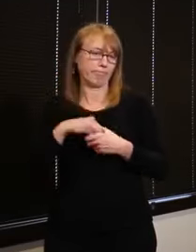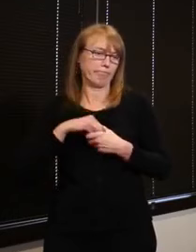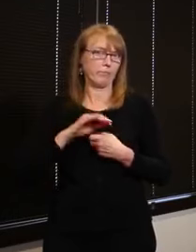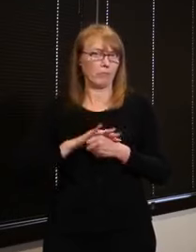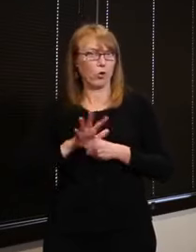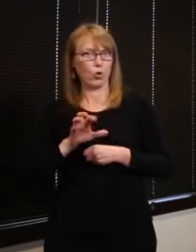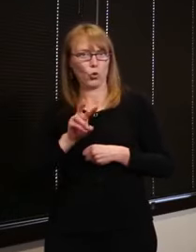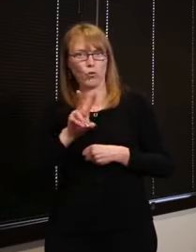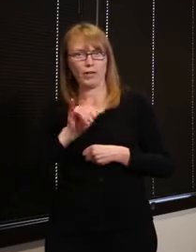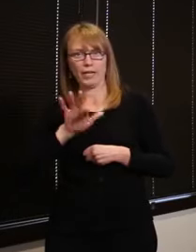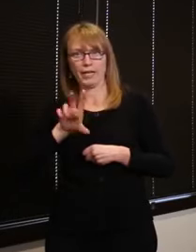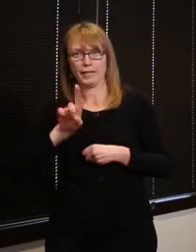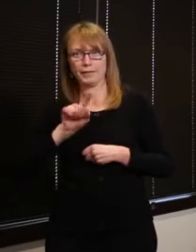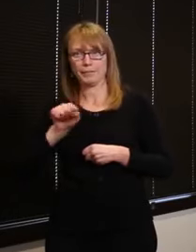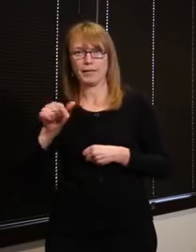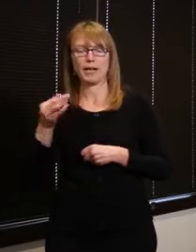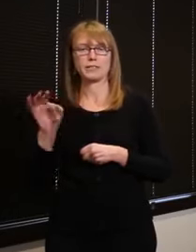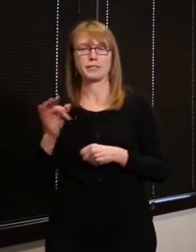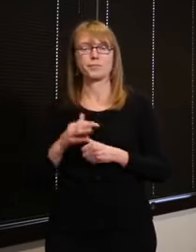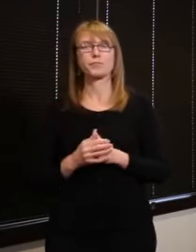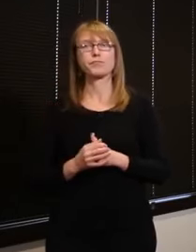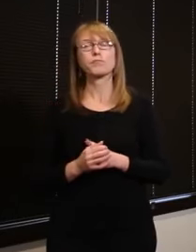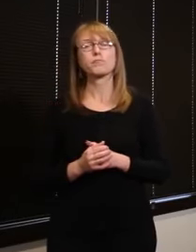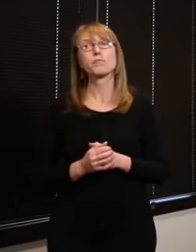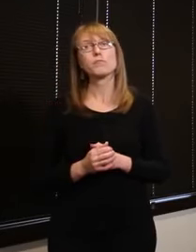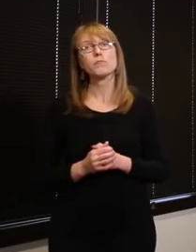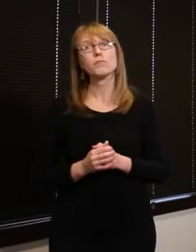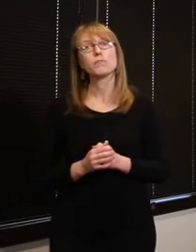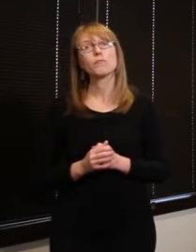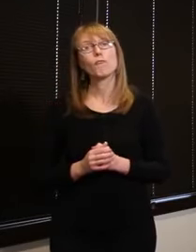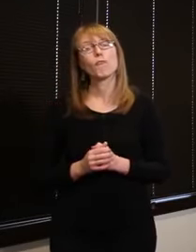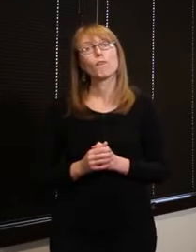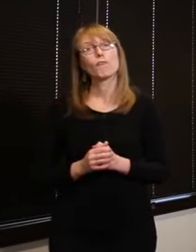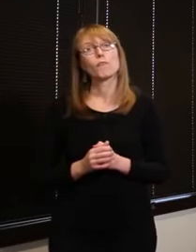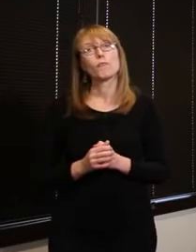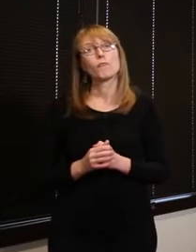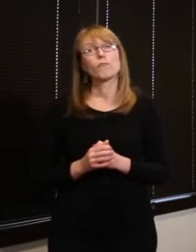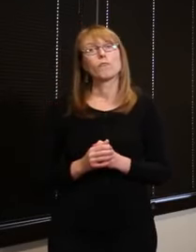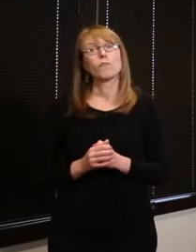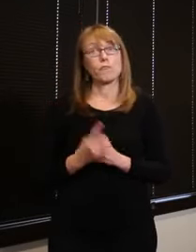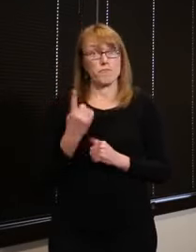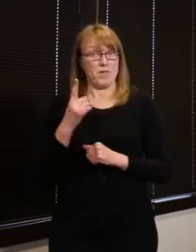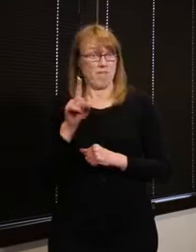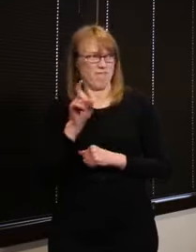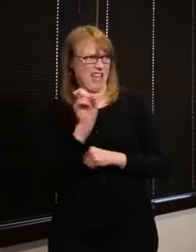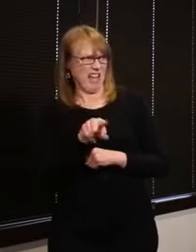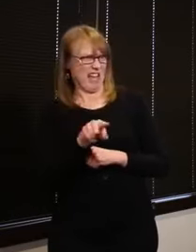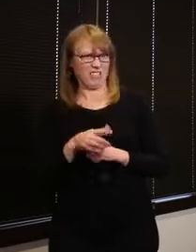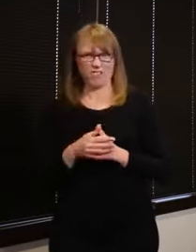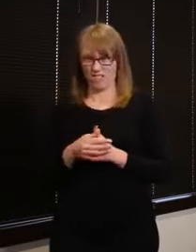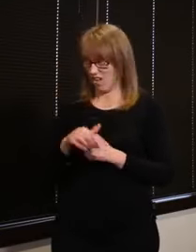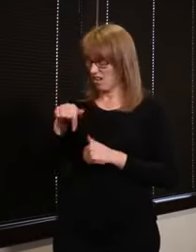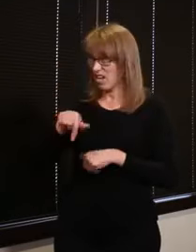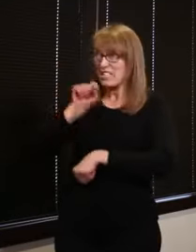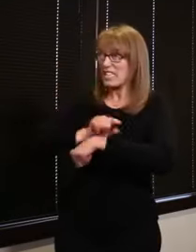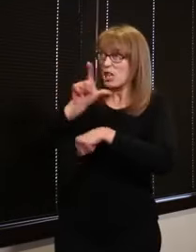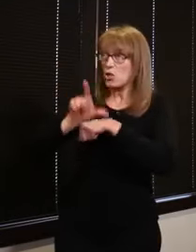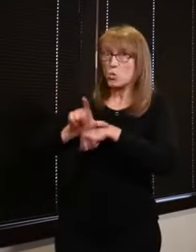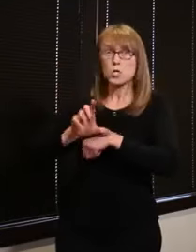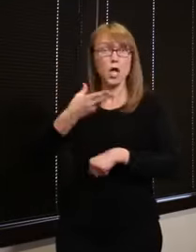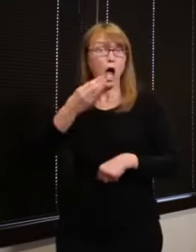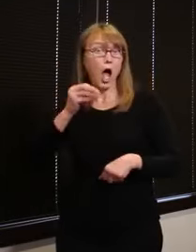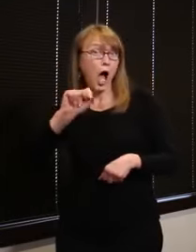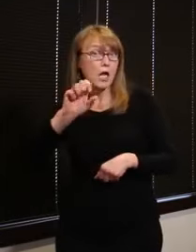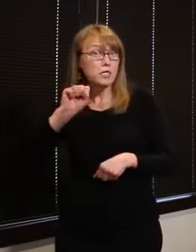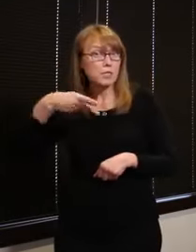Louis region starting to emerge as a hot spot for infection? And if so, how did that happen? I